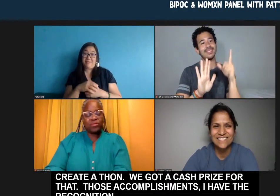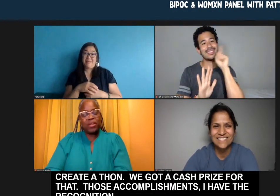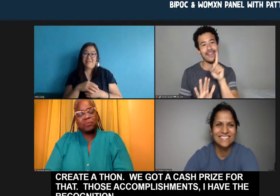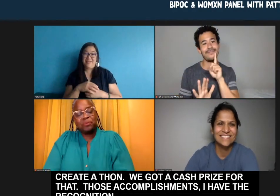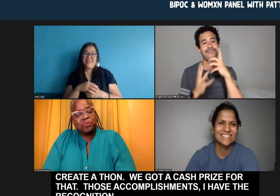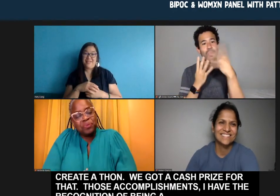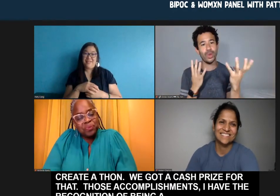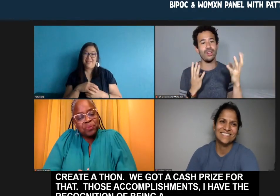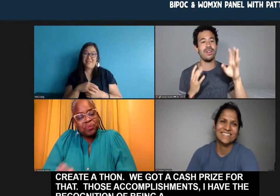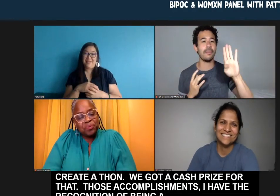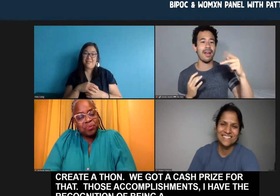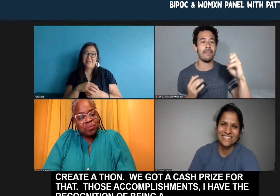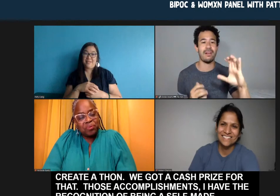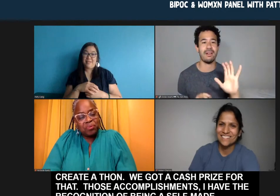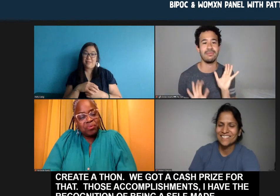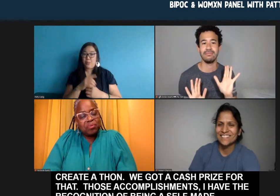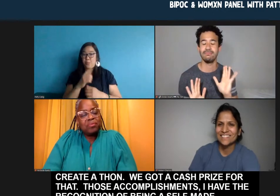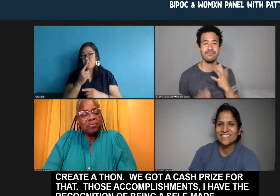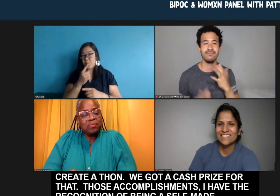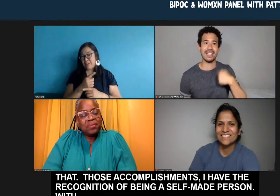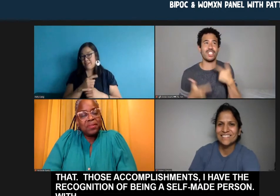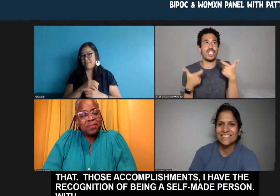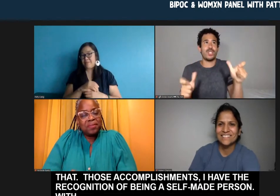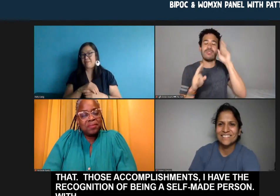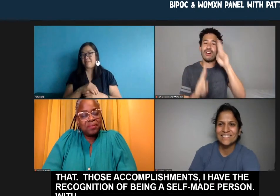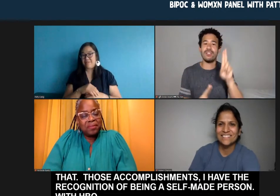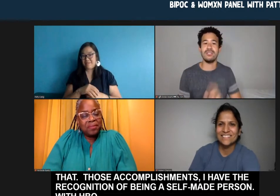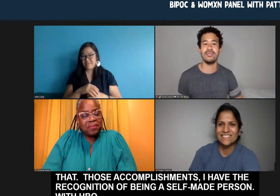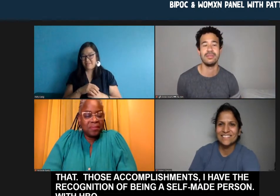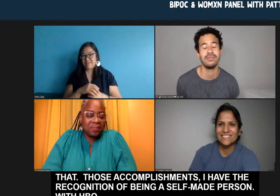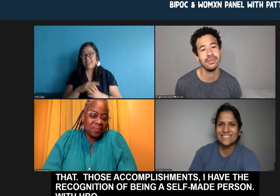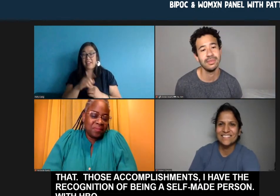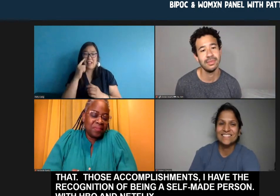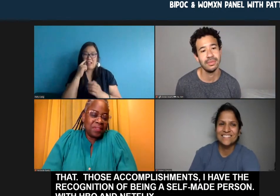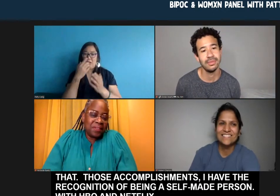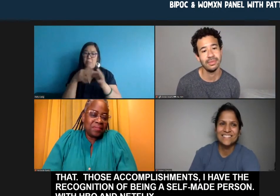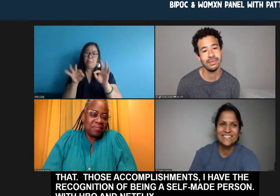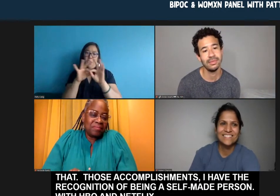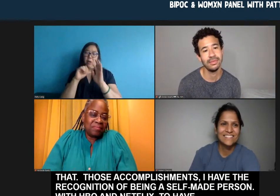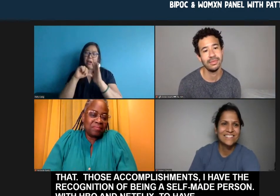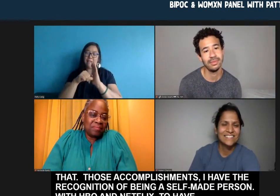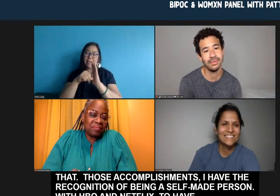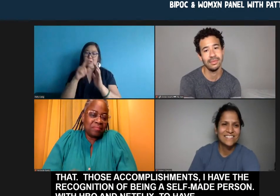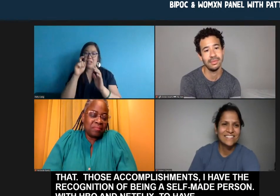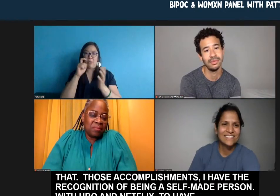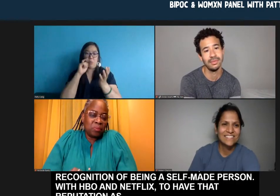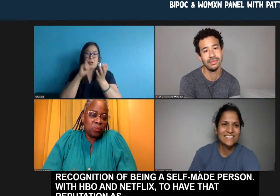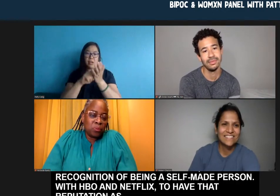to have that high representation as a deaf, queer, BIPOC person. It was such an awesome experience